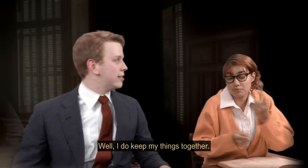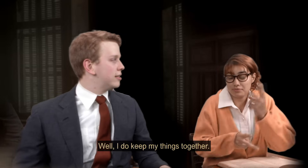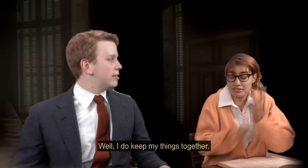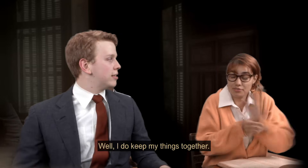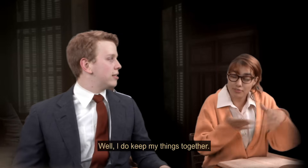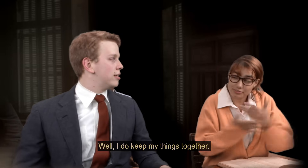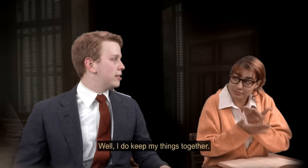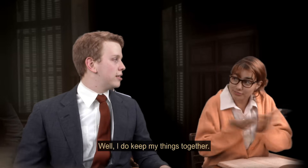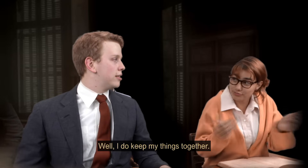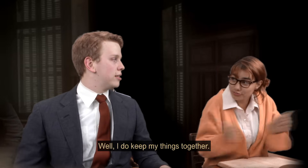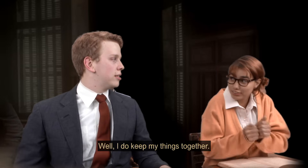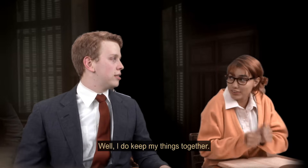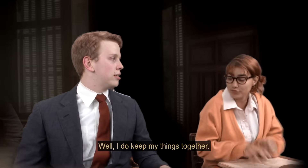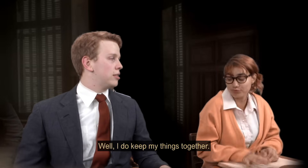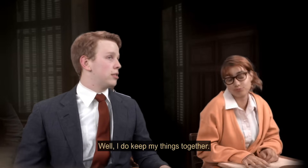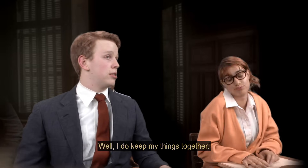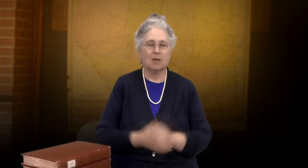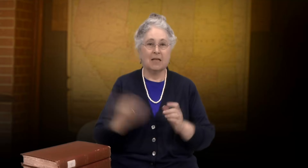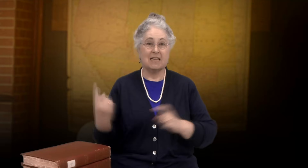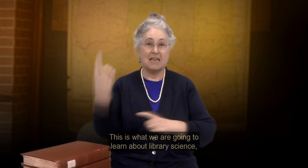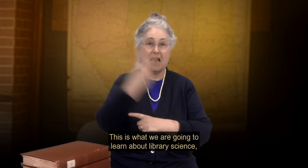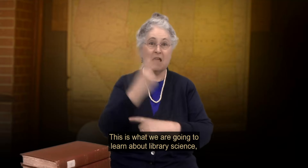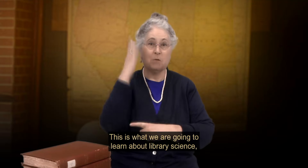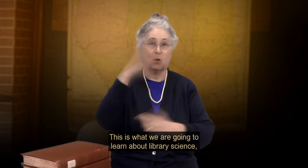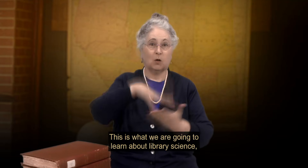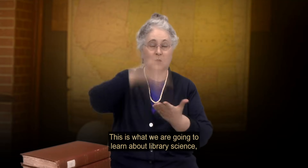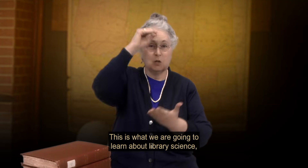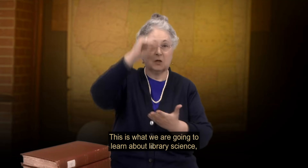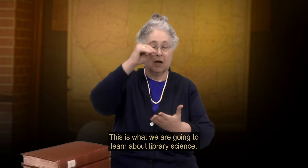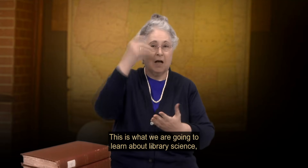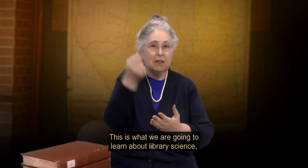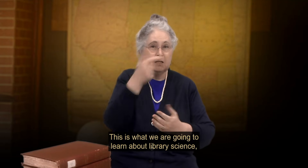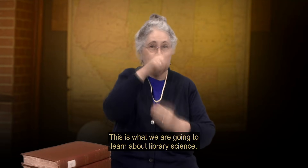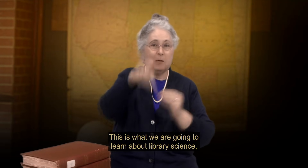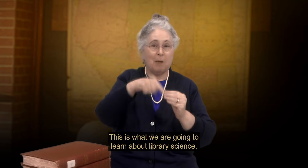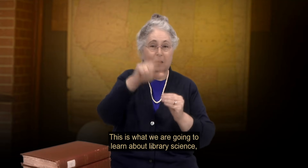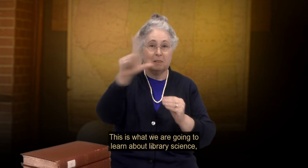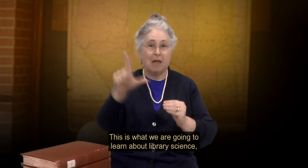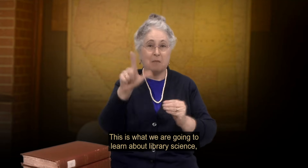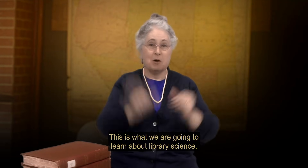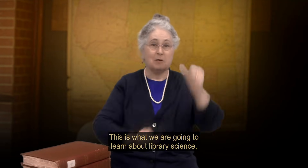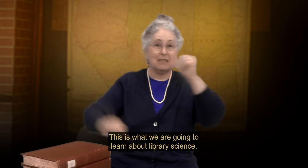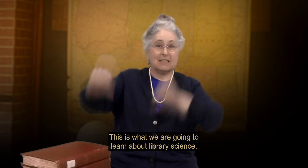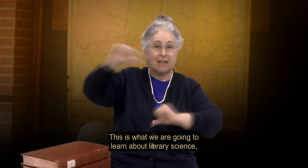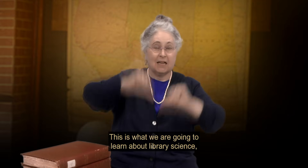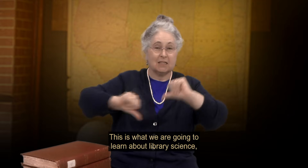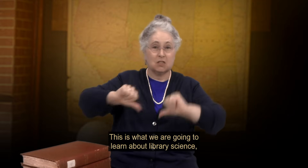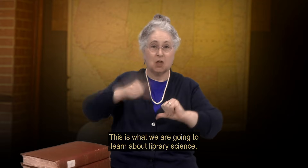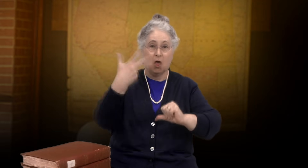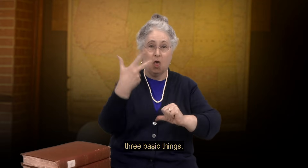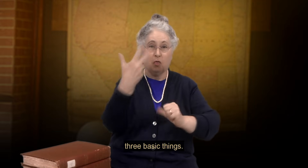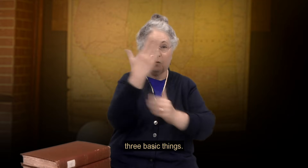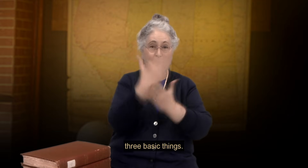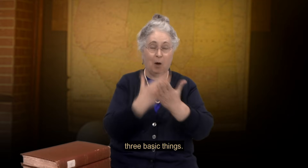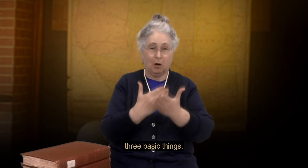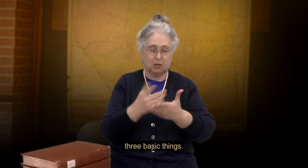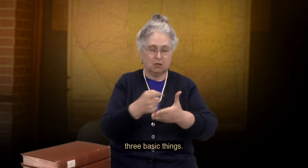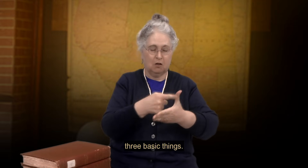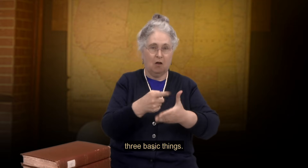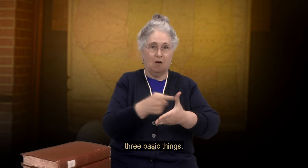Well, I do keep my things together. This is what we're going to learn about library science. 3 basic things. The